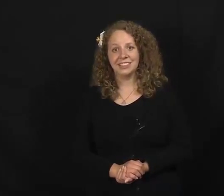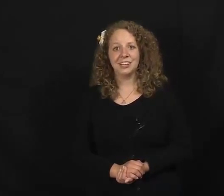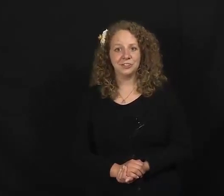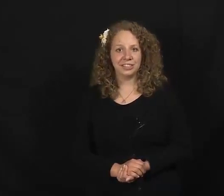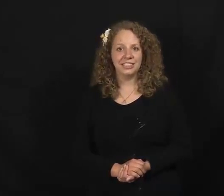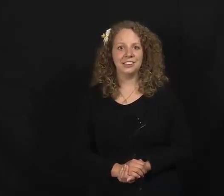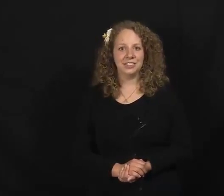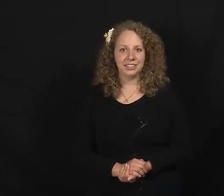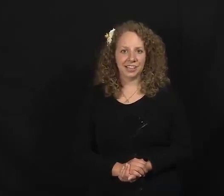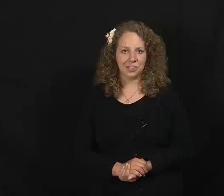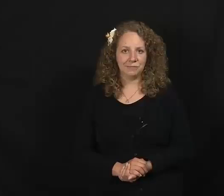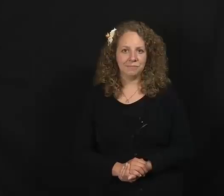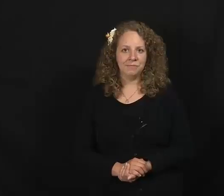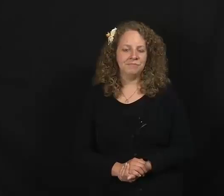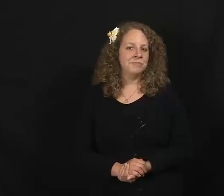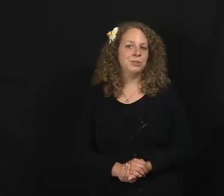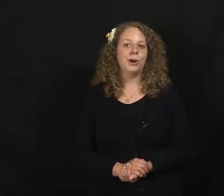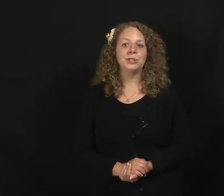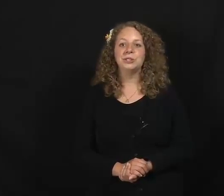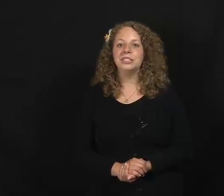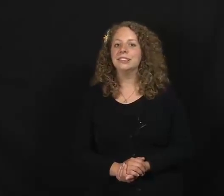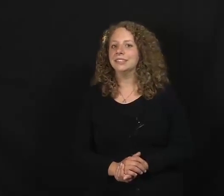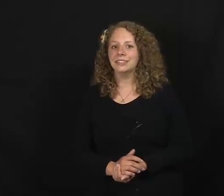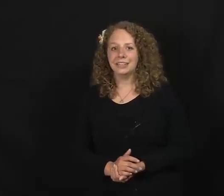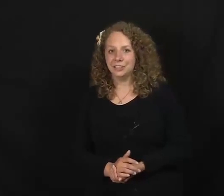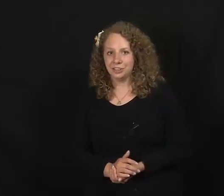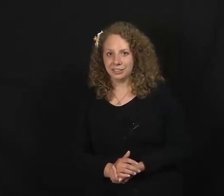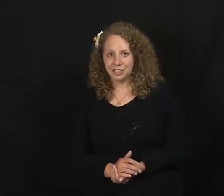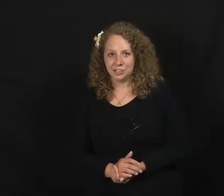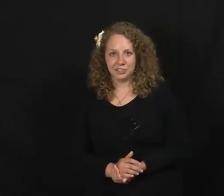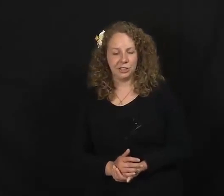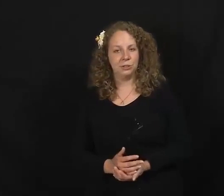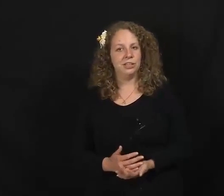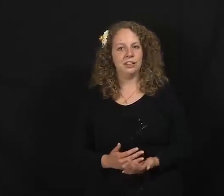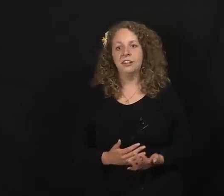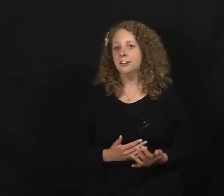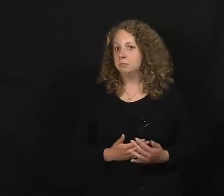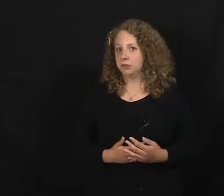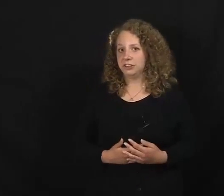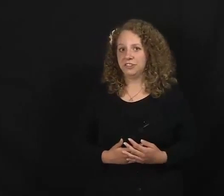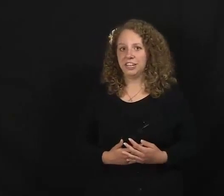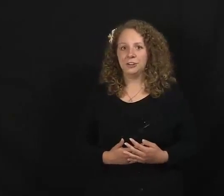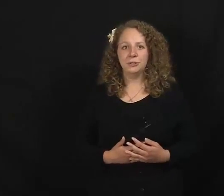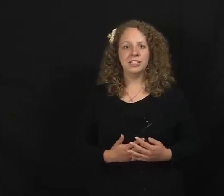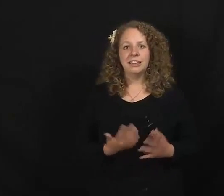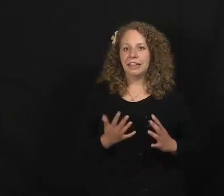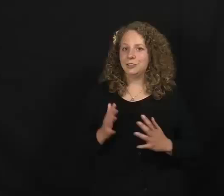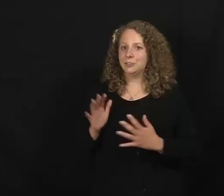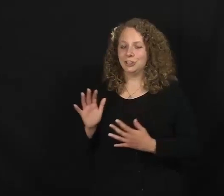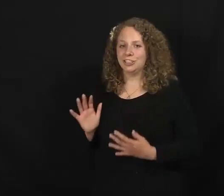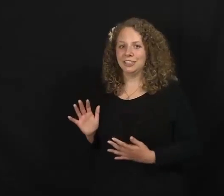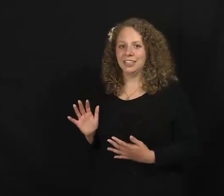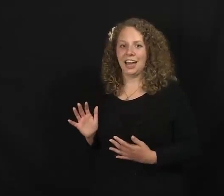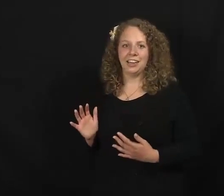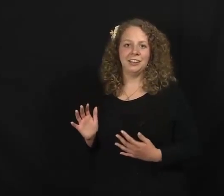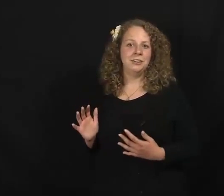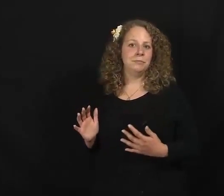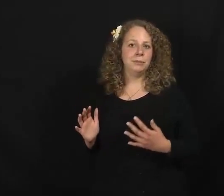that I addressed here in this lecture. You will also see less than ideal conditions, including blurry videos, hands turned to the side,